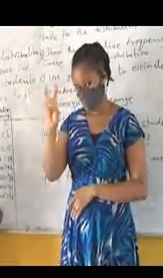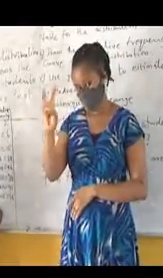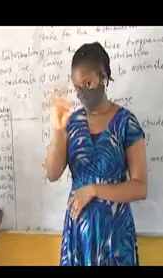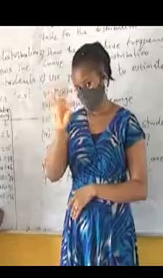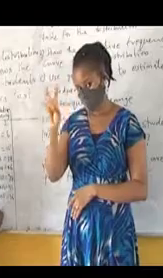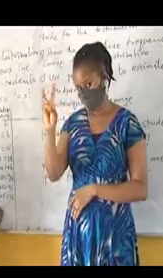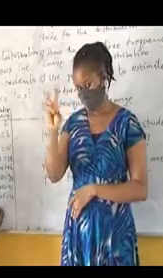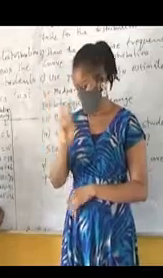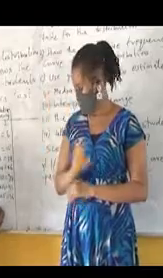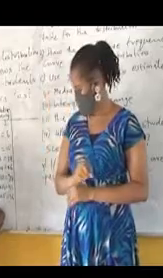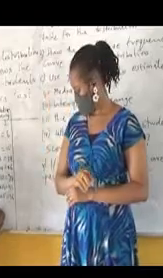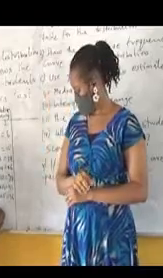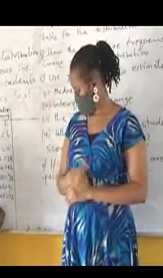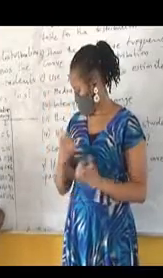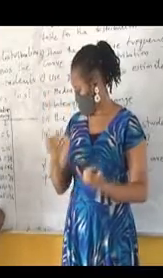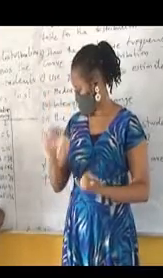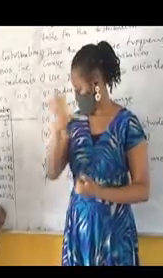your 96